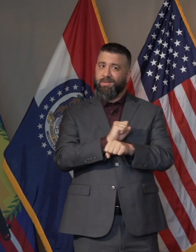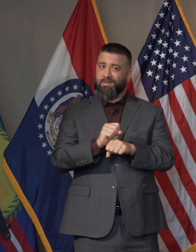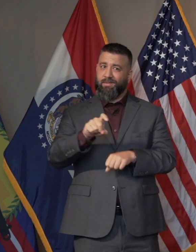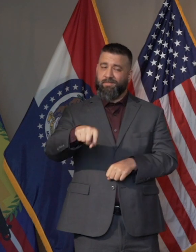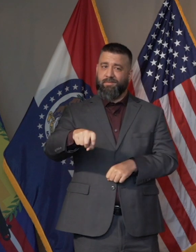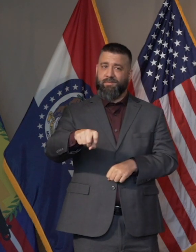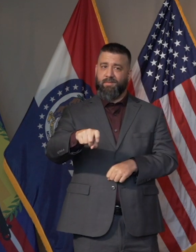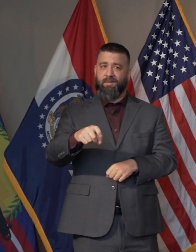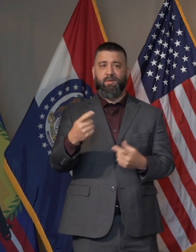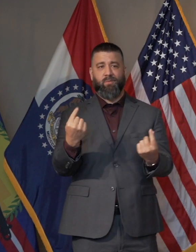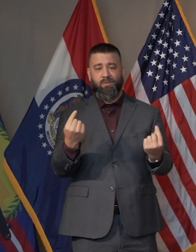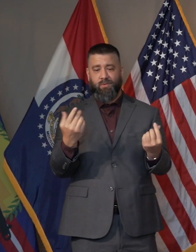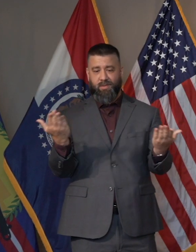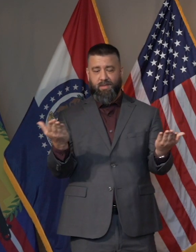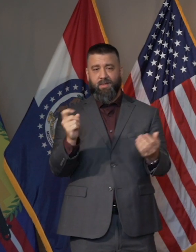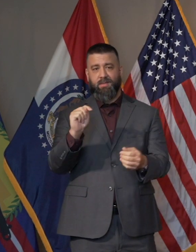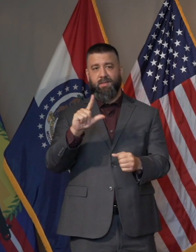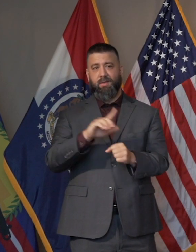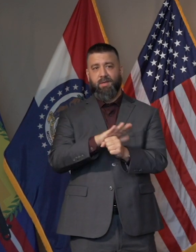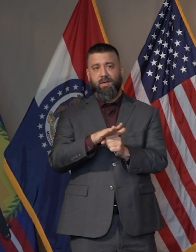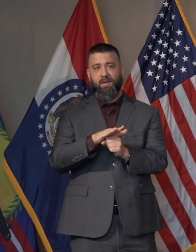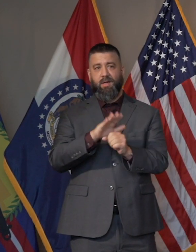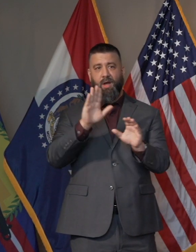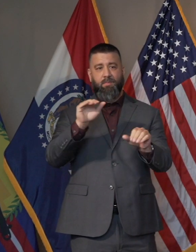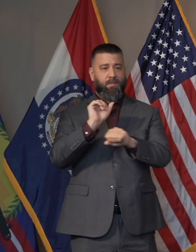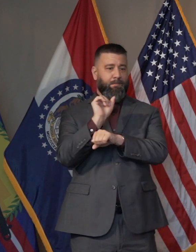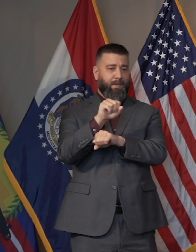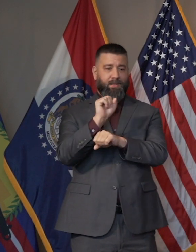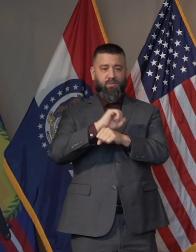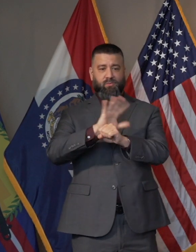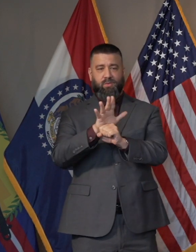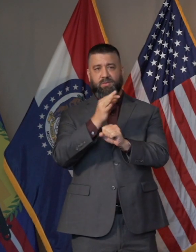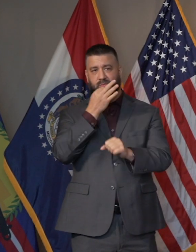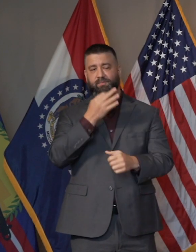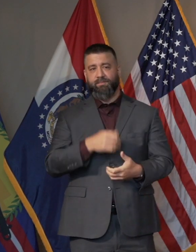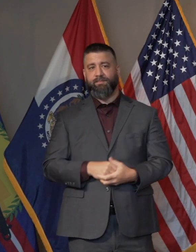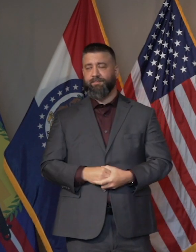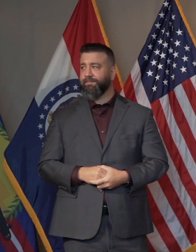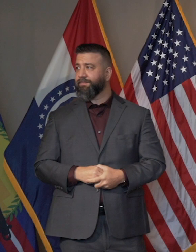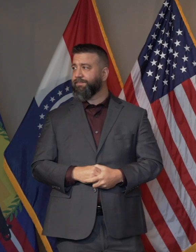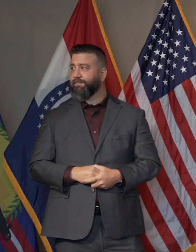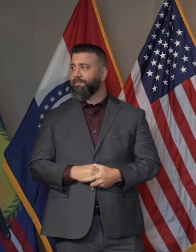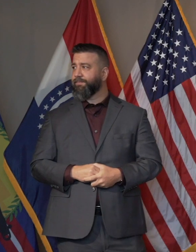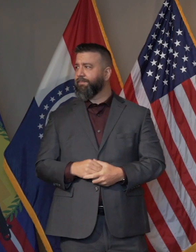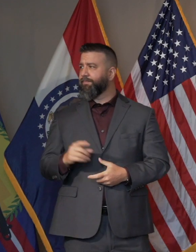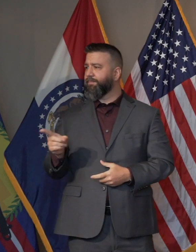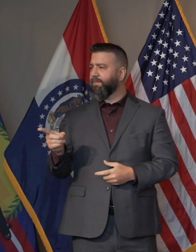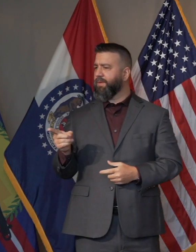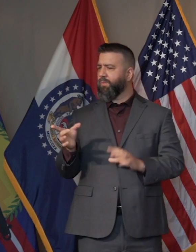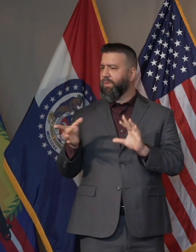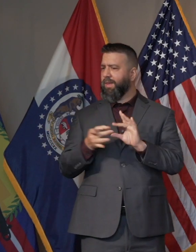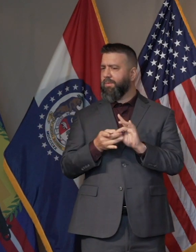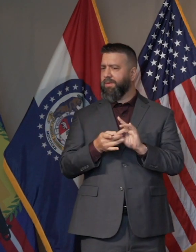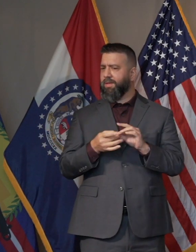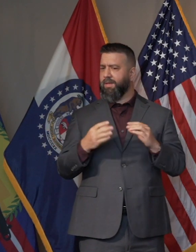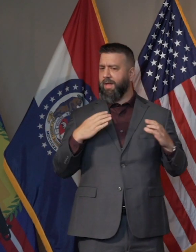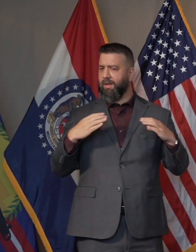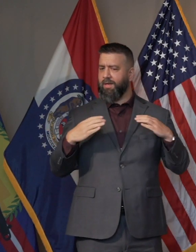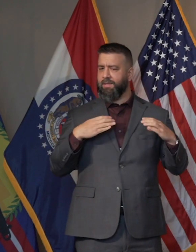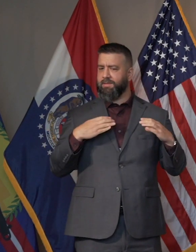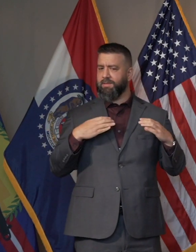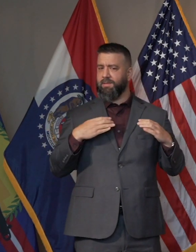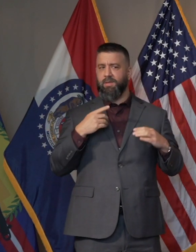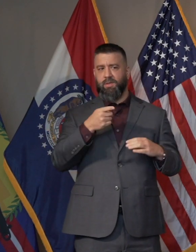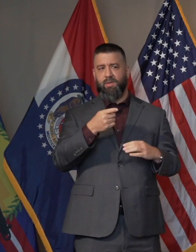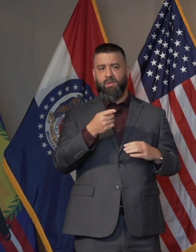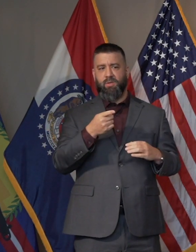we have to do in St. Louis County, and we hope to get to the other side of this very quickly. And regarding holidays, you mentioned earlier, I'm assuming you're